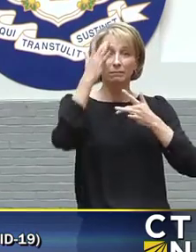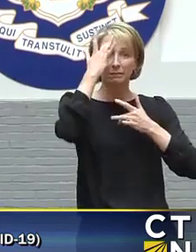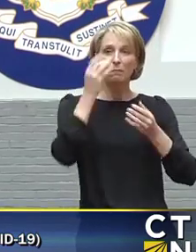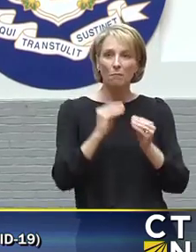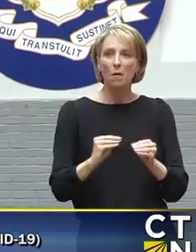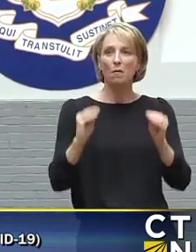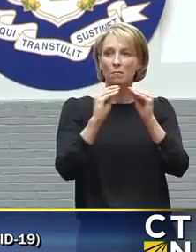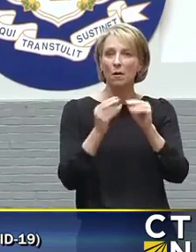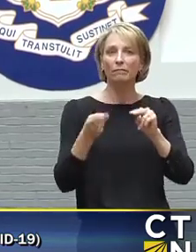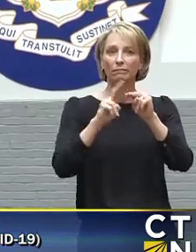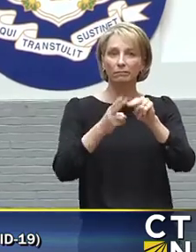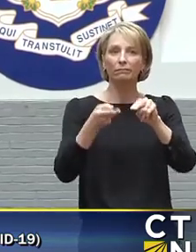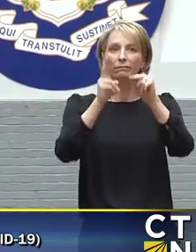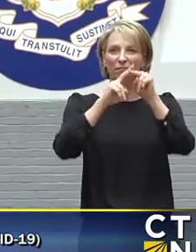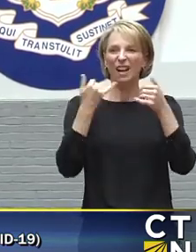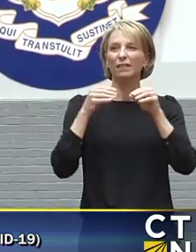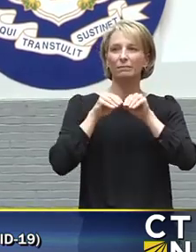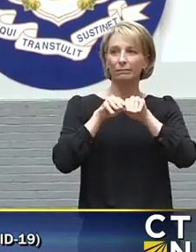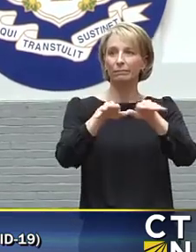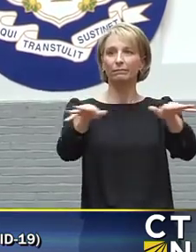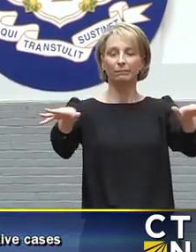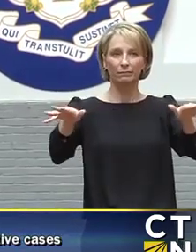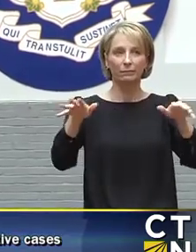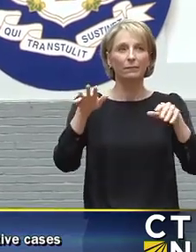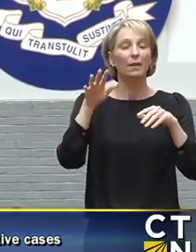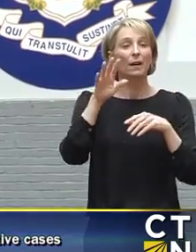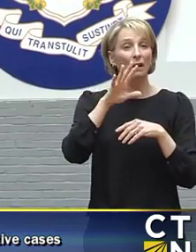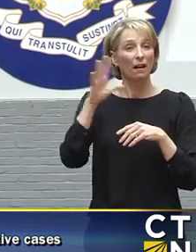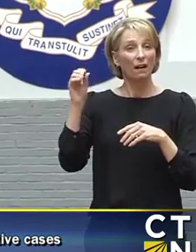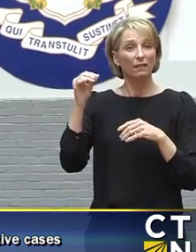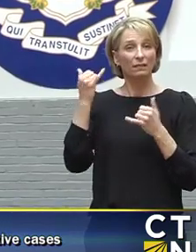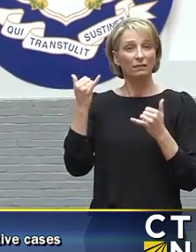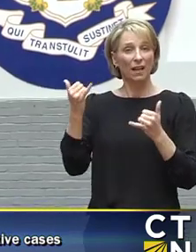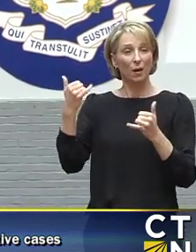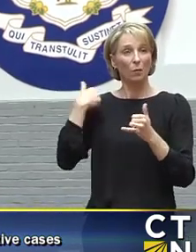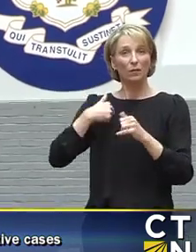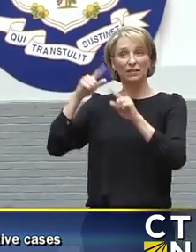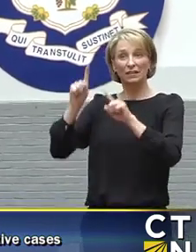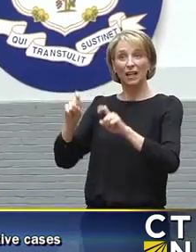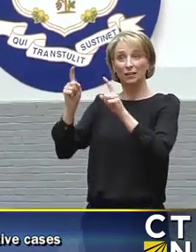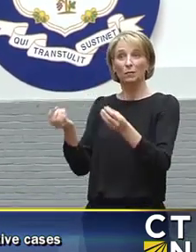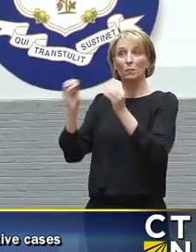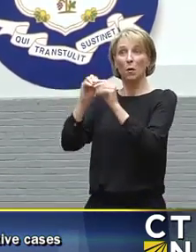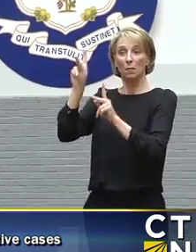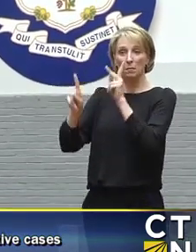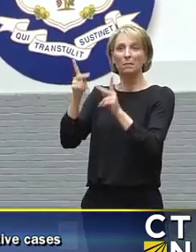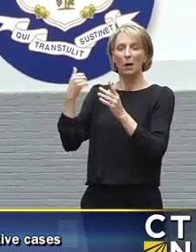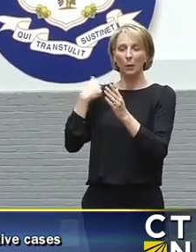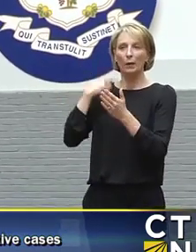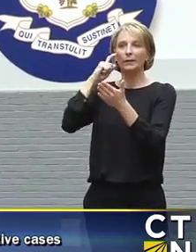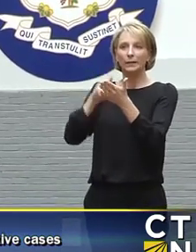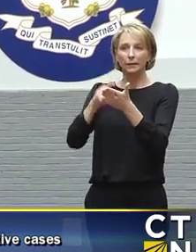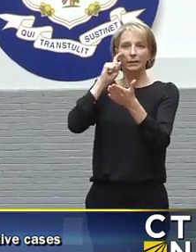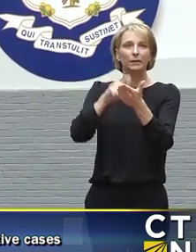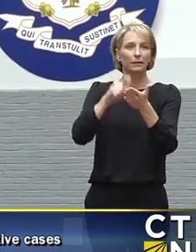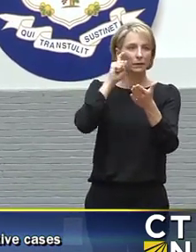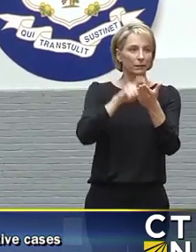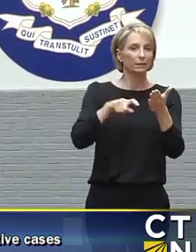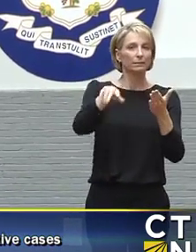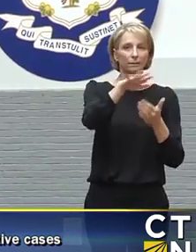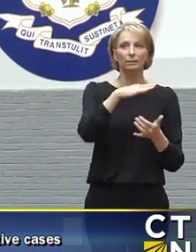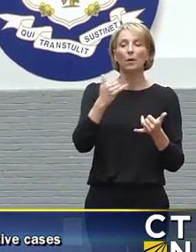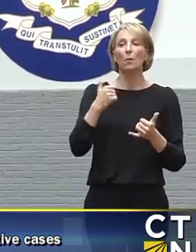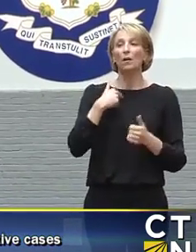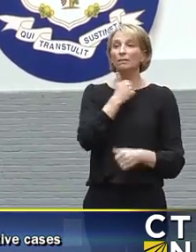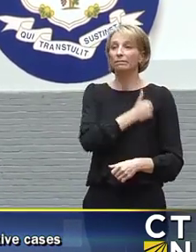people are infected. It's also a big reflection of the fact that we're testing so many more people. And I do regret to inform